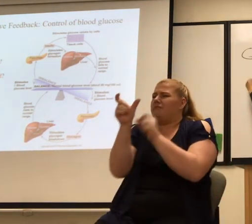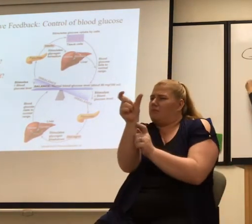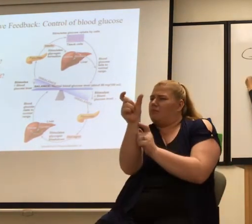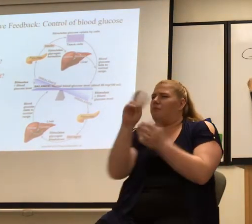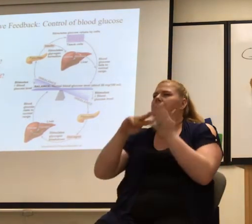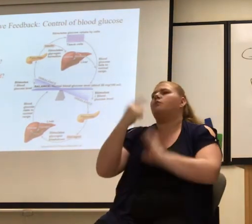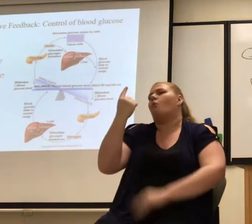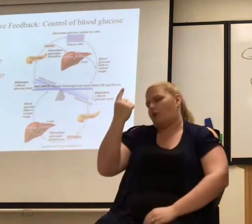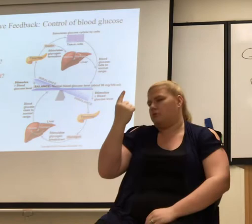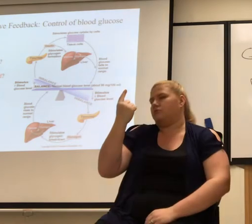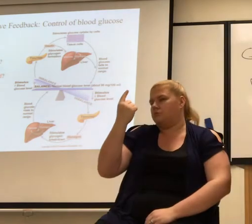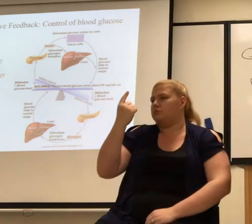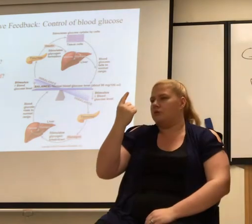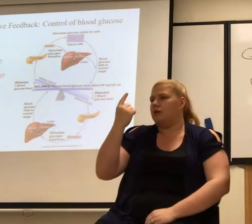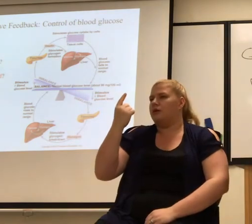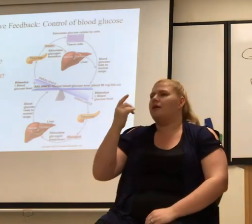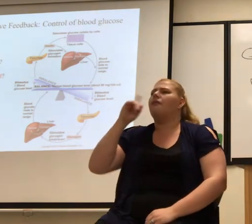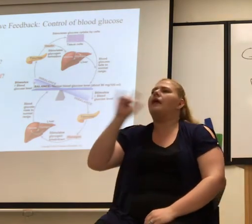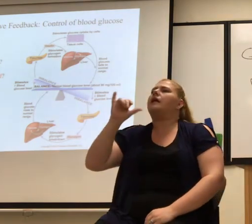building block.